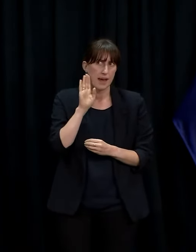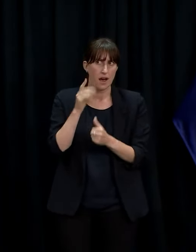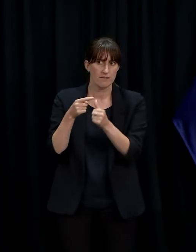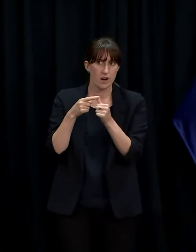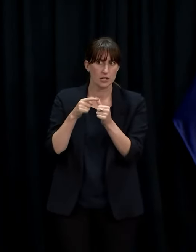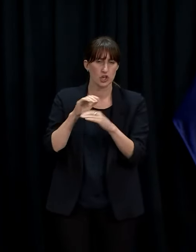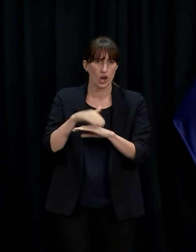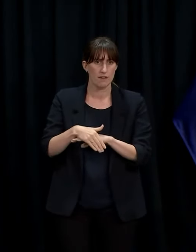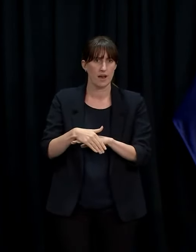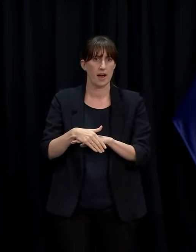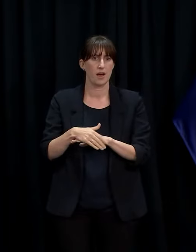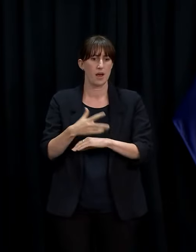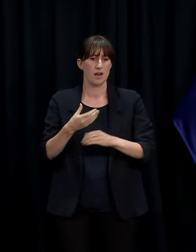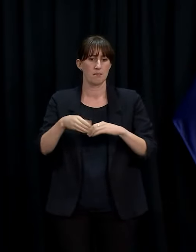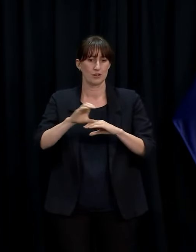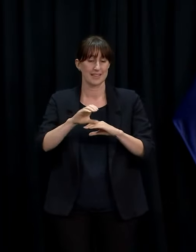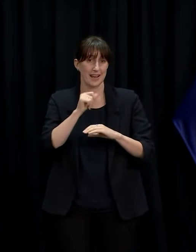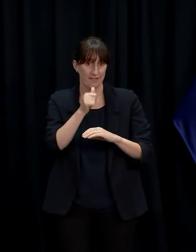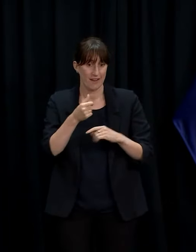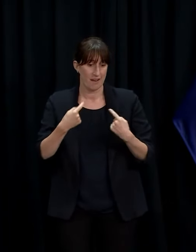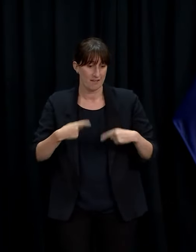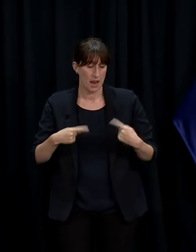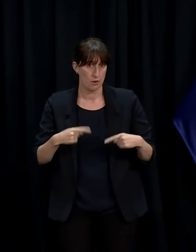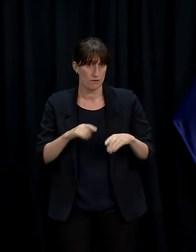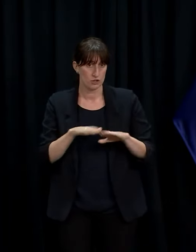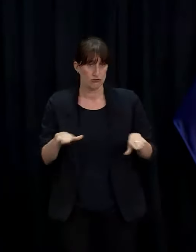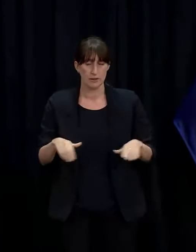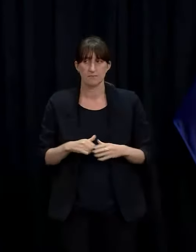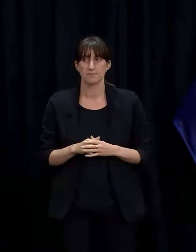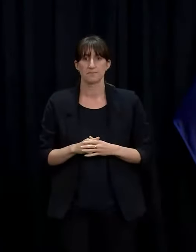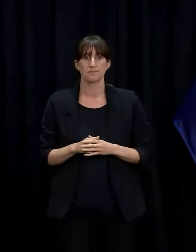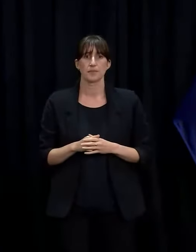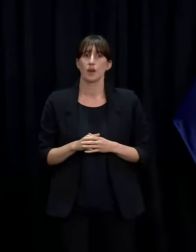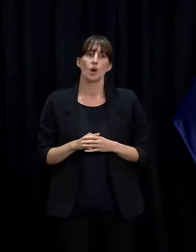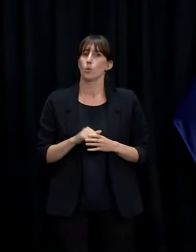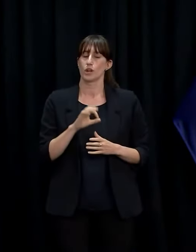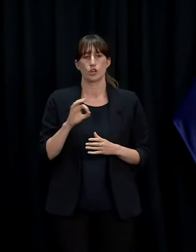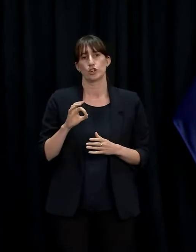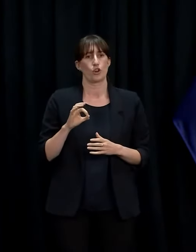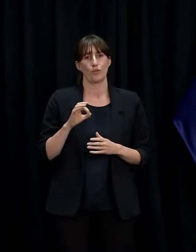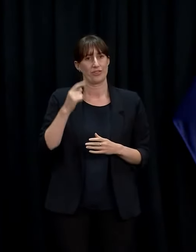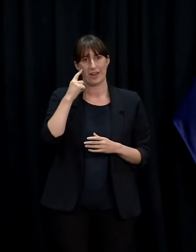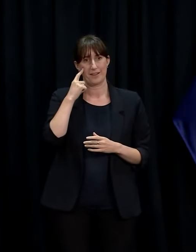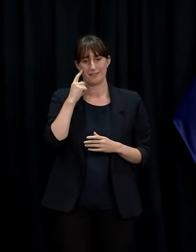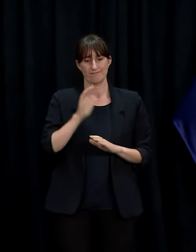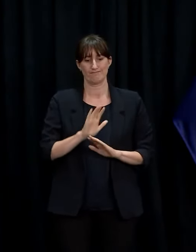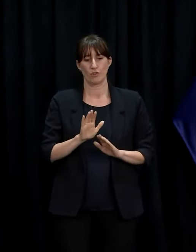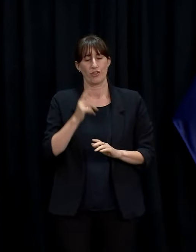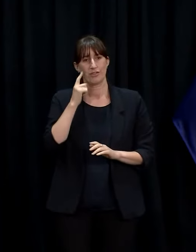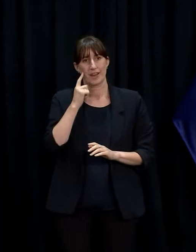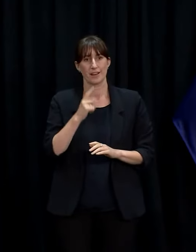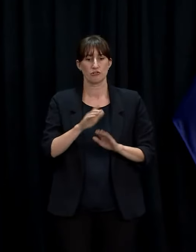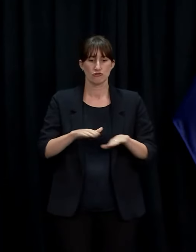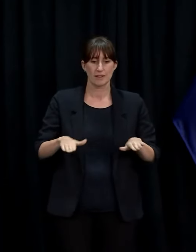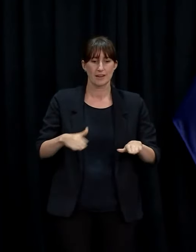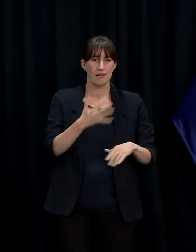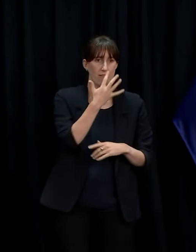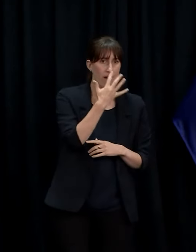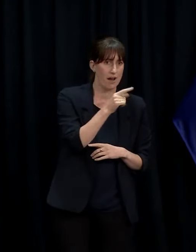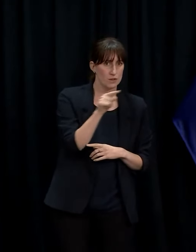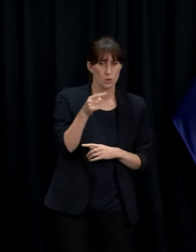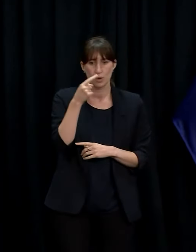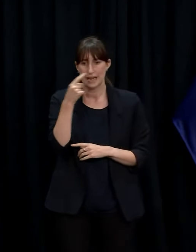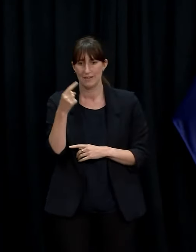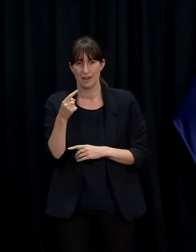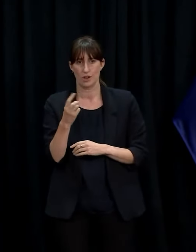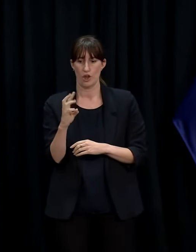expecting decisions on boosters for children, i.e. the 5 to 11-year-olds, for some time. That's not really on the kind of current horizon.